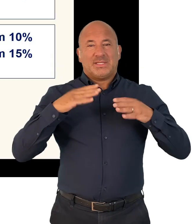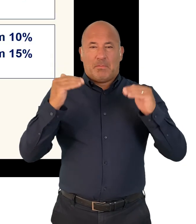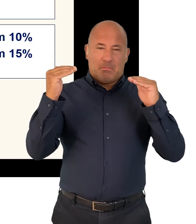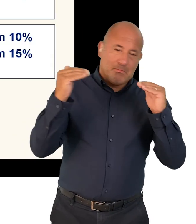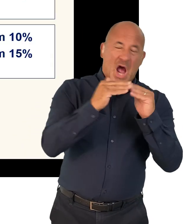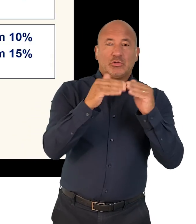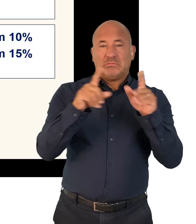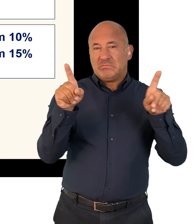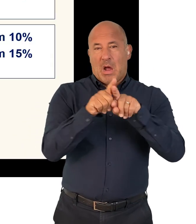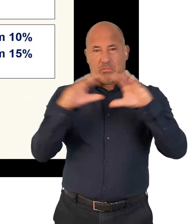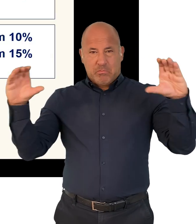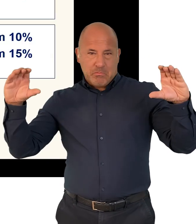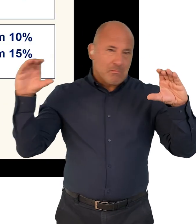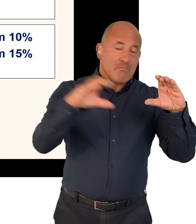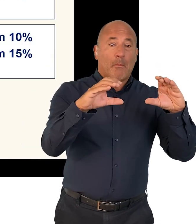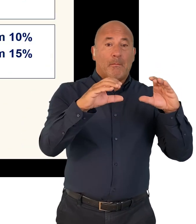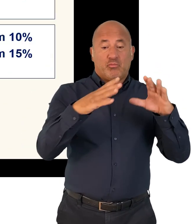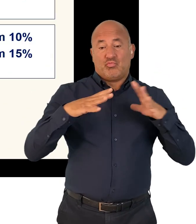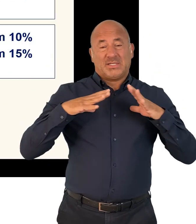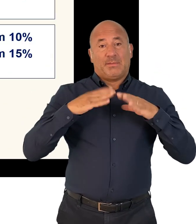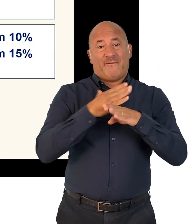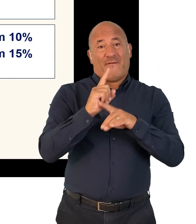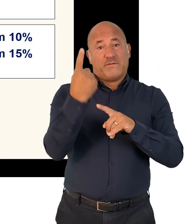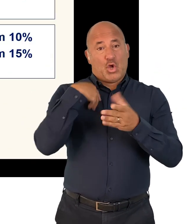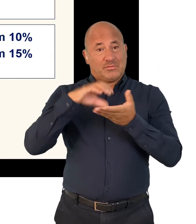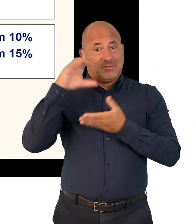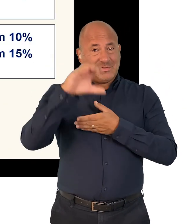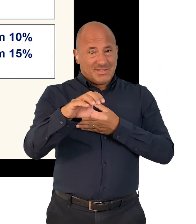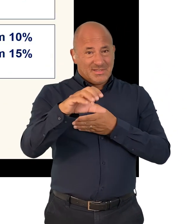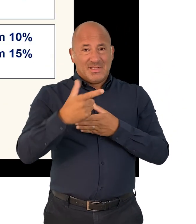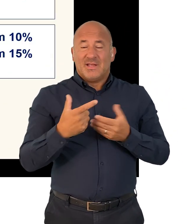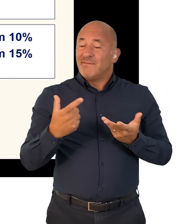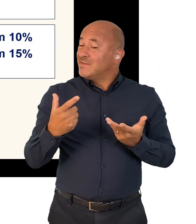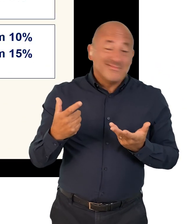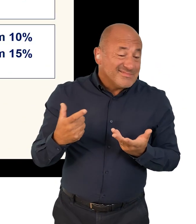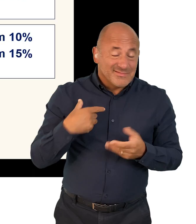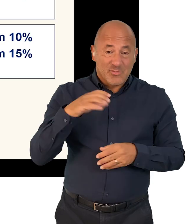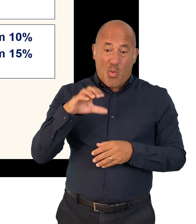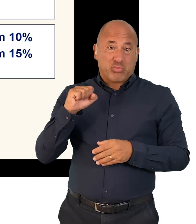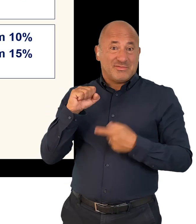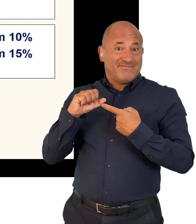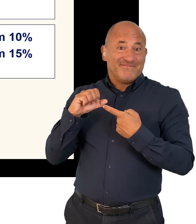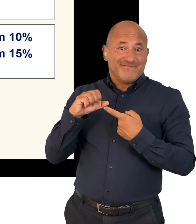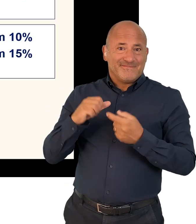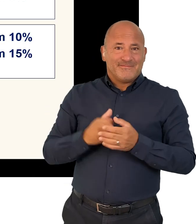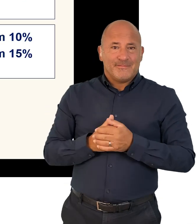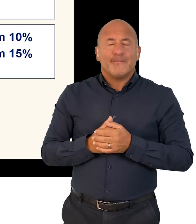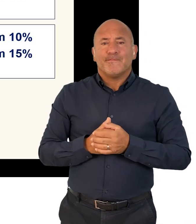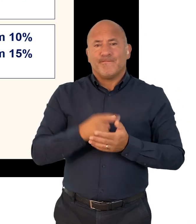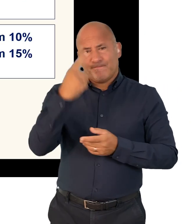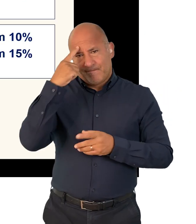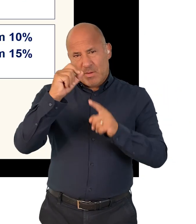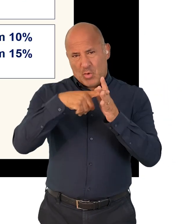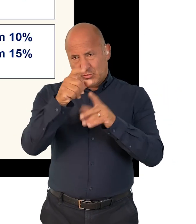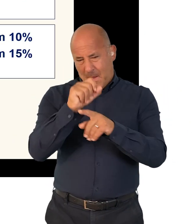matched funding by their first payment request. Otherwise, the initial payment will be withheld. When considering the scale